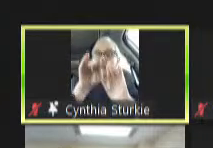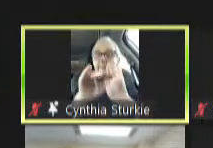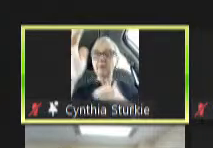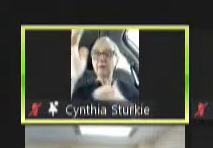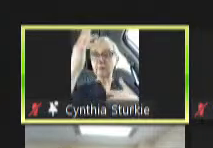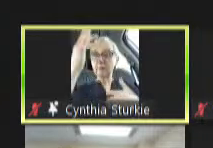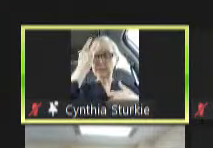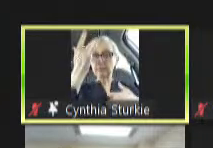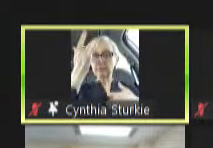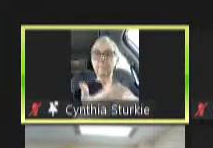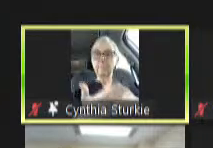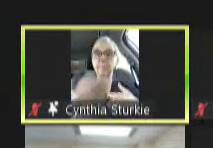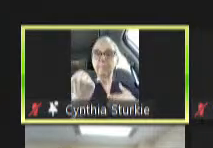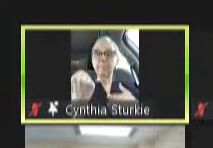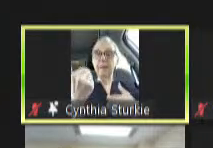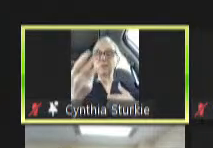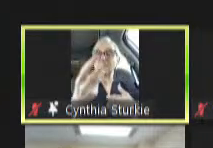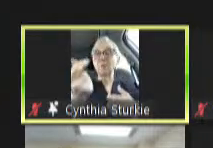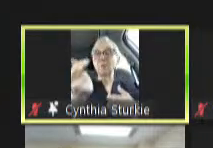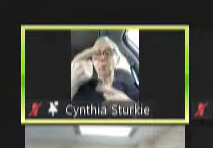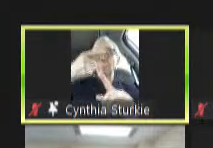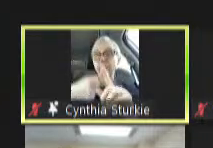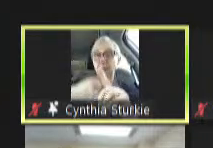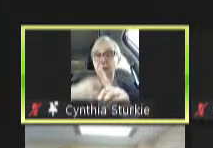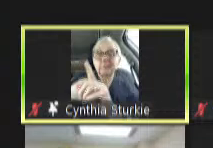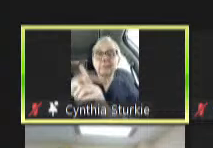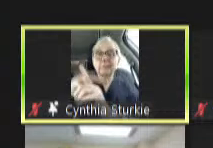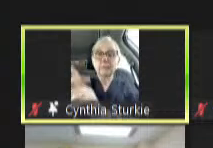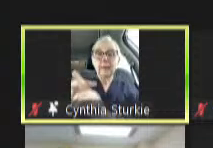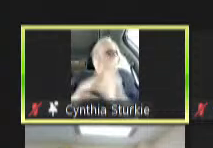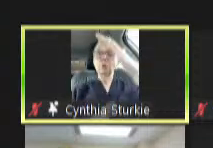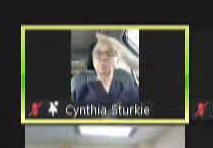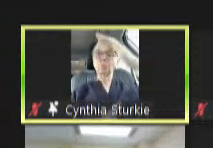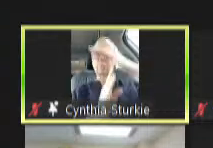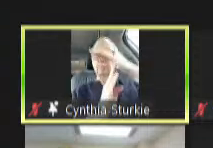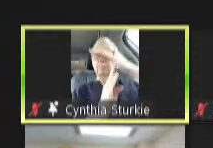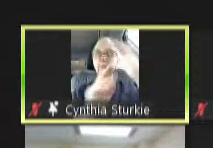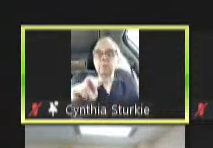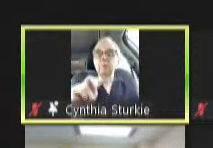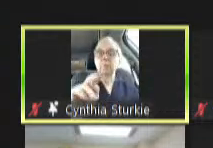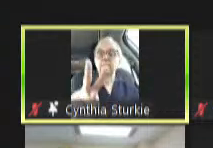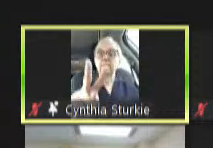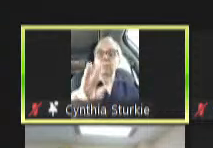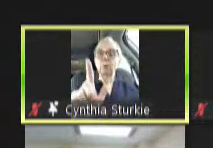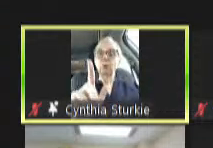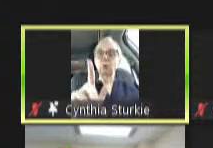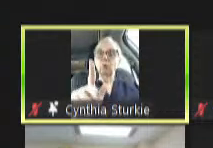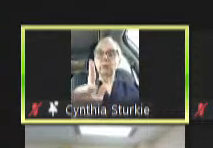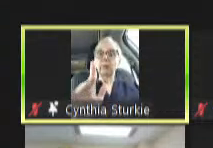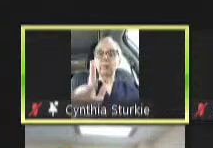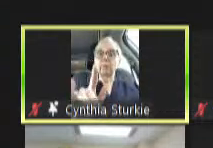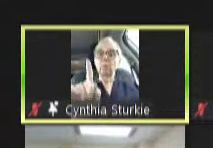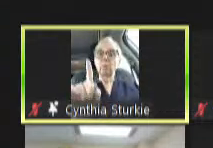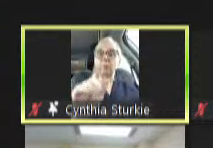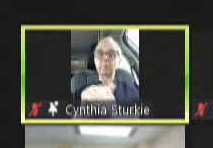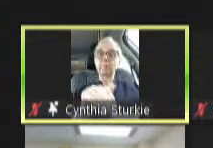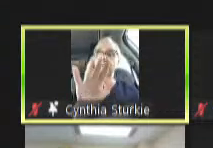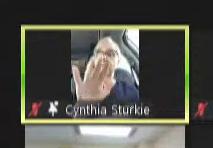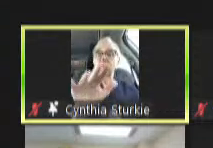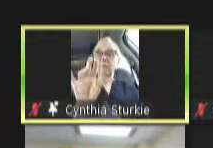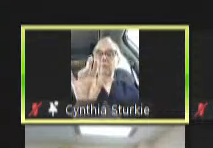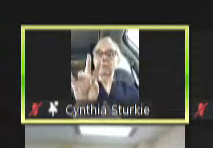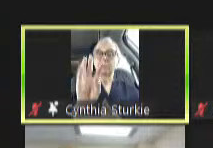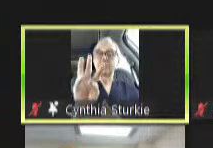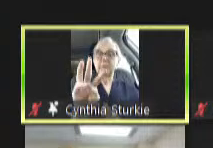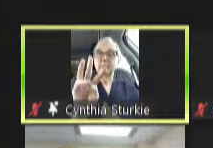the last couple of months, and then shows you our peak on November 23rd of 1,576 hospitalizations. And